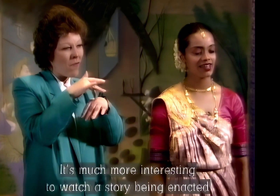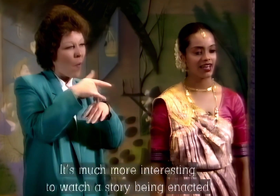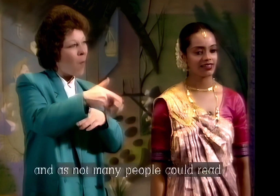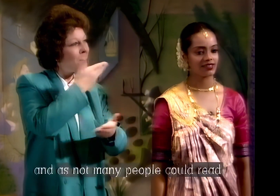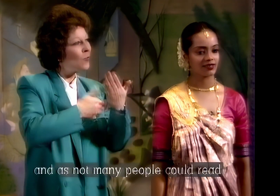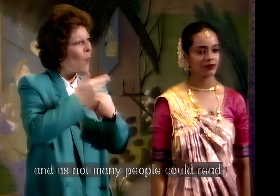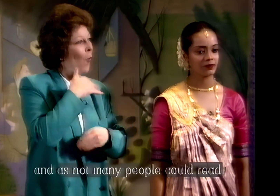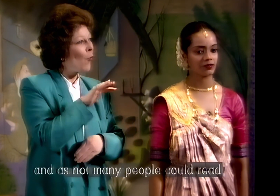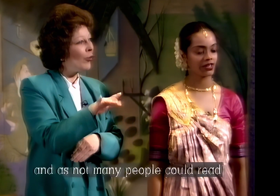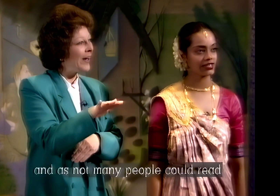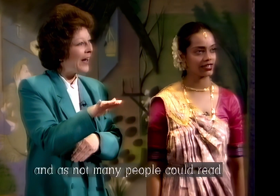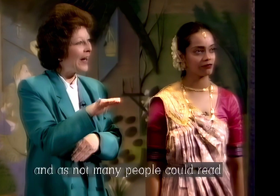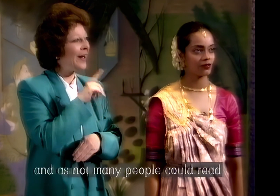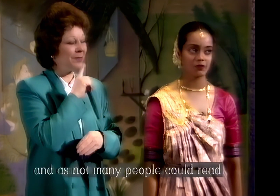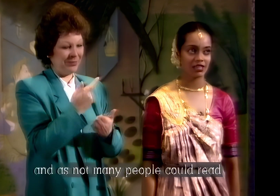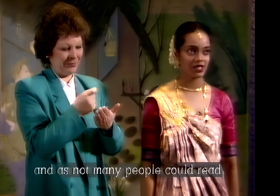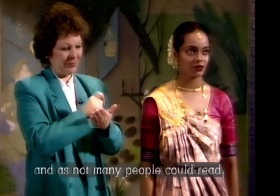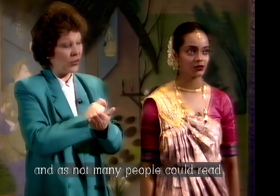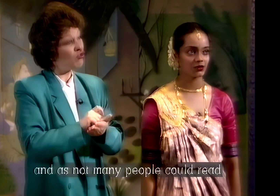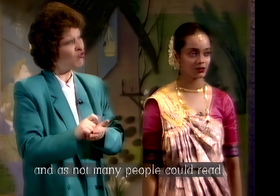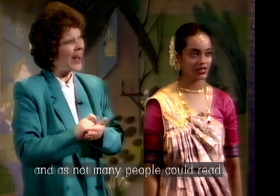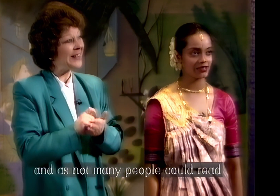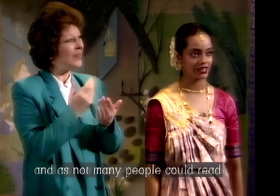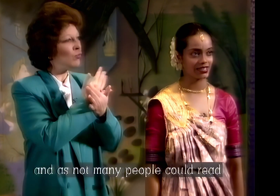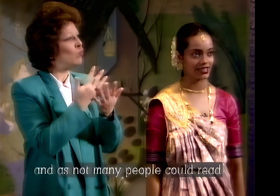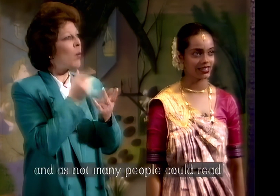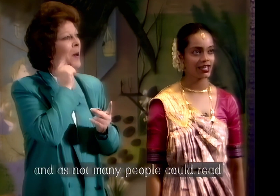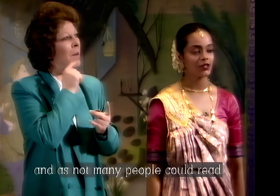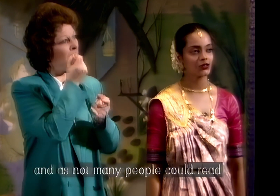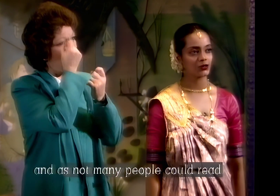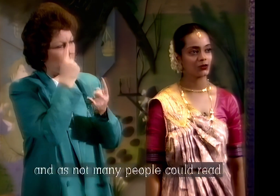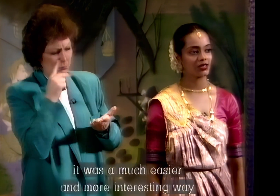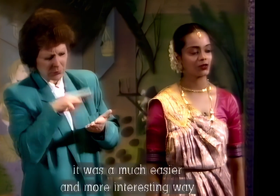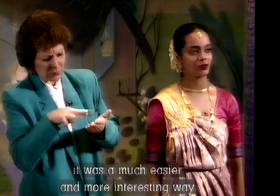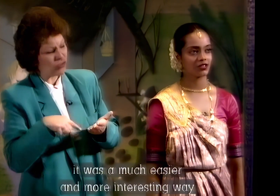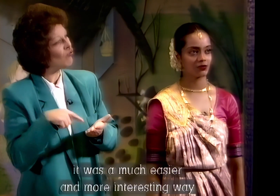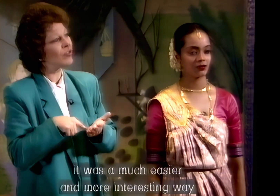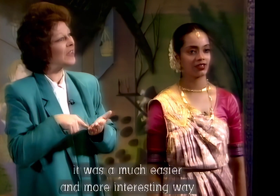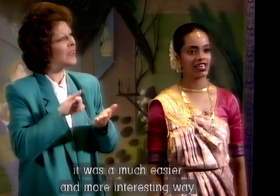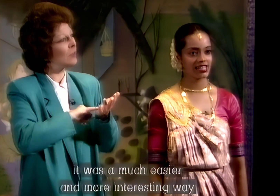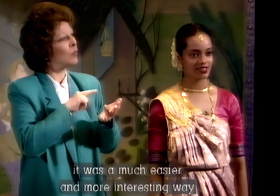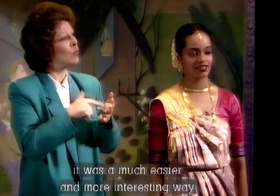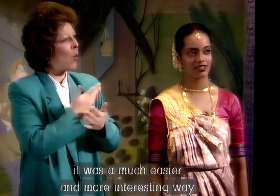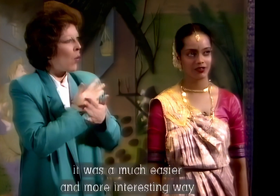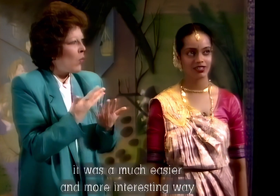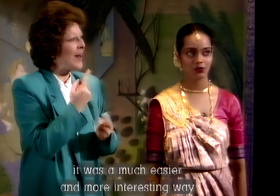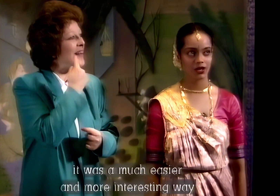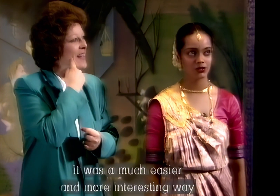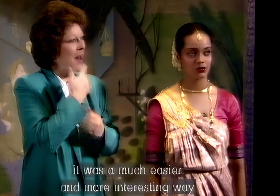as writing, not many people could read writing, so it was much easier and interesting way to